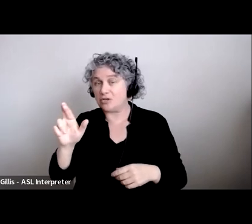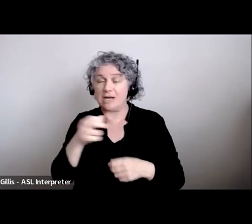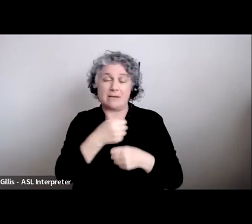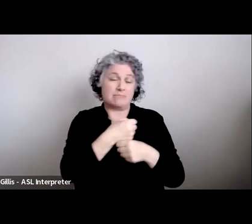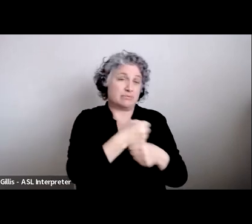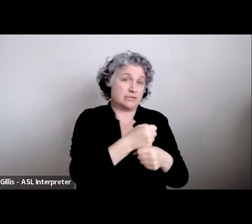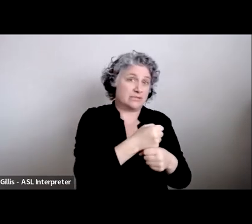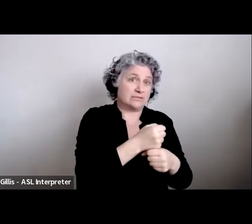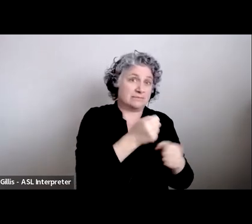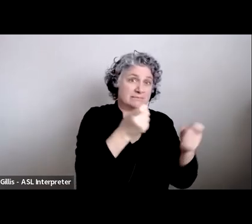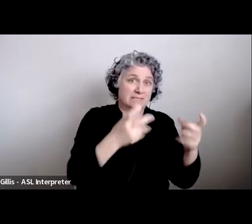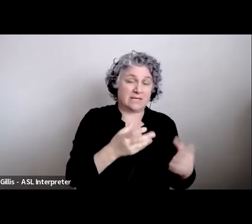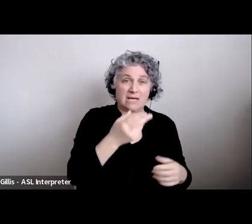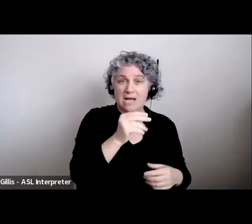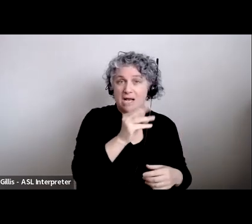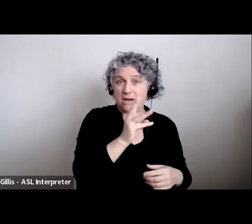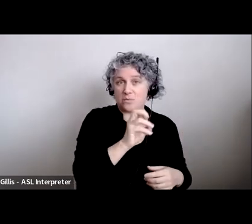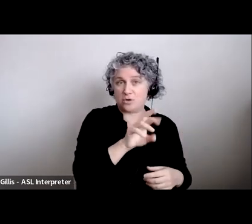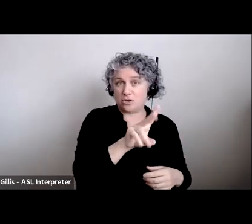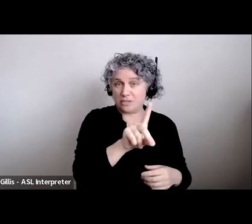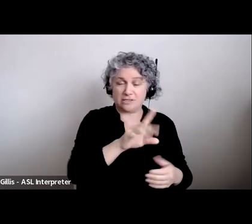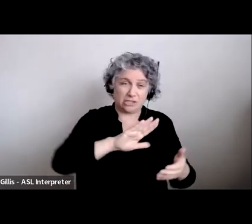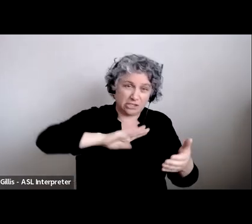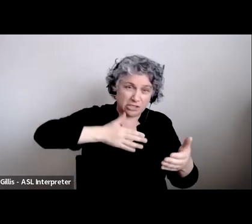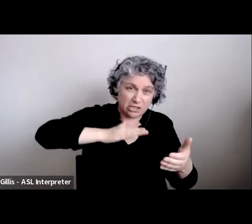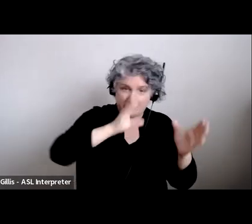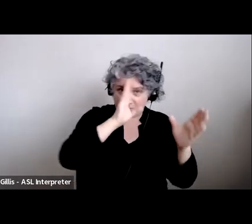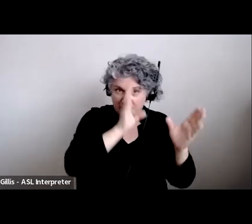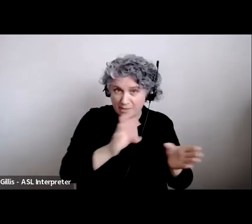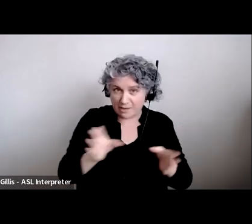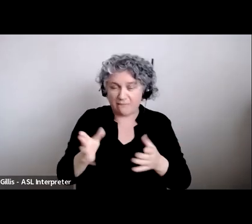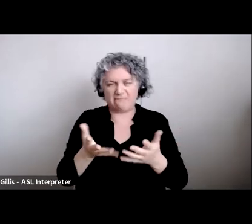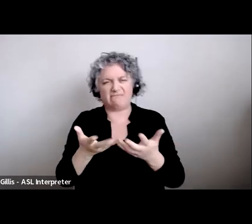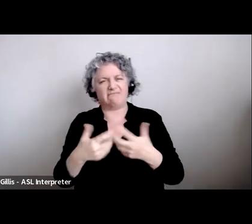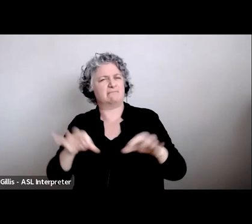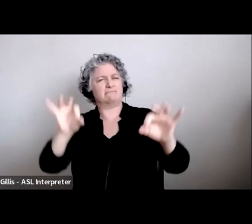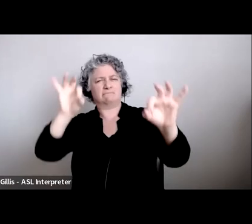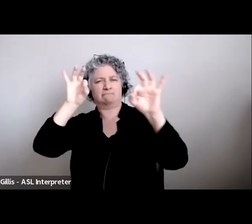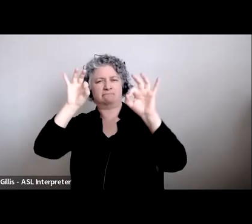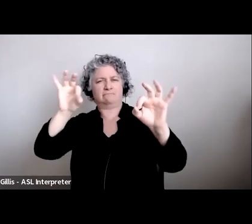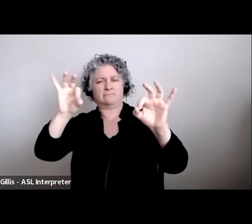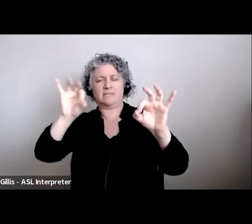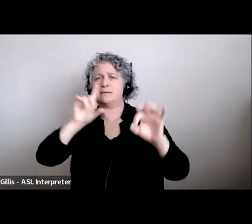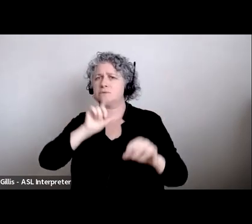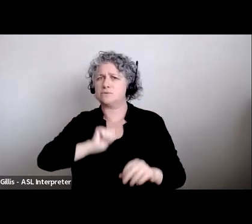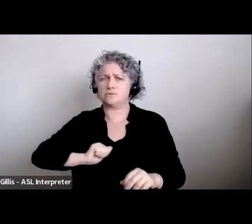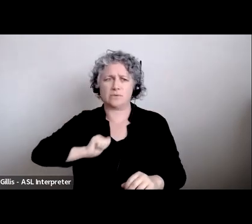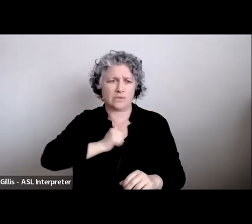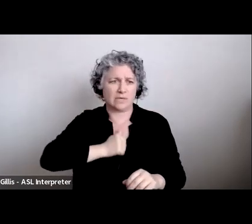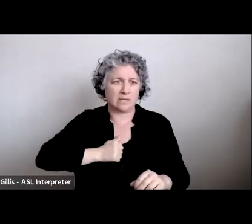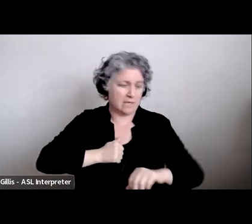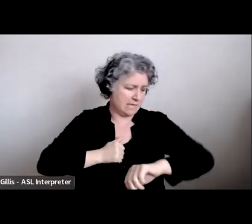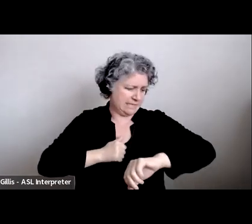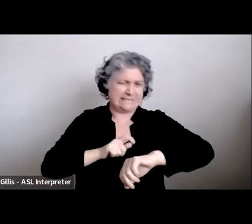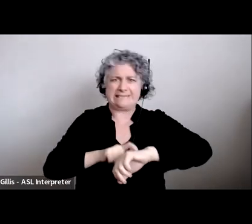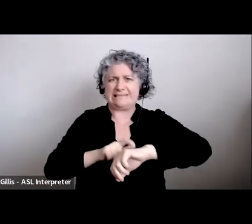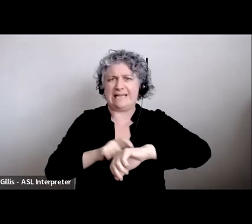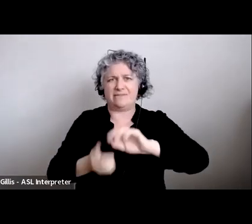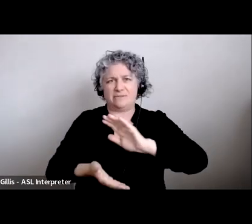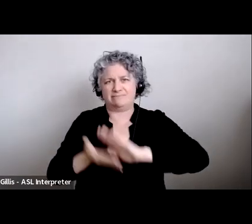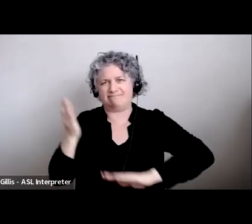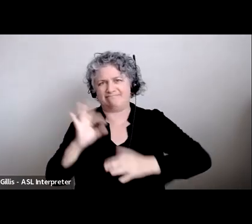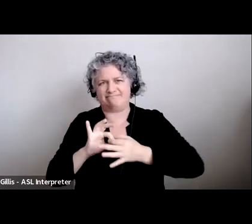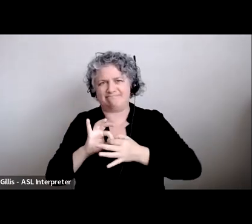the food, prepare it, put it out there. And it's great. I'm so sorry. I have to step